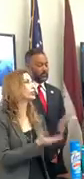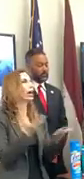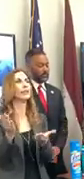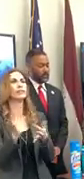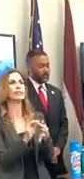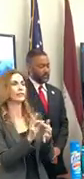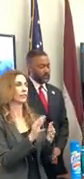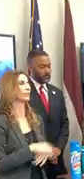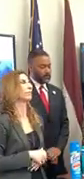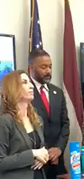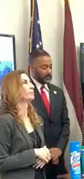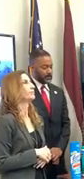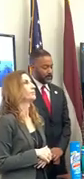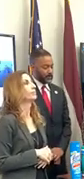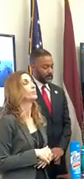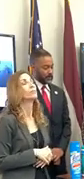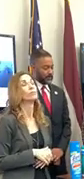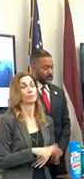So today